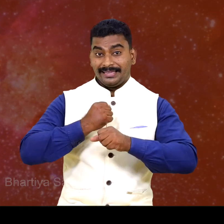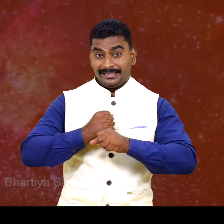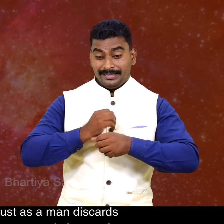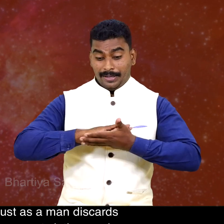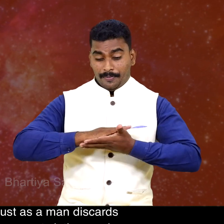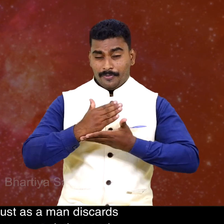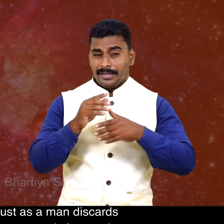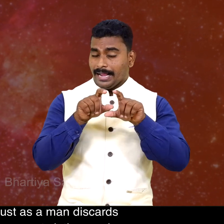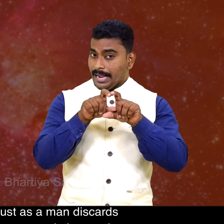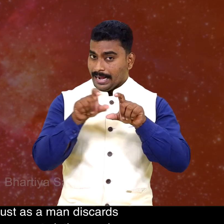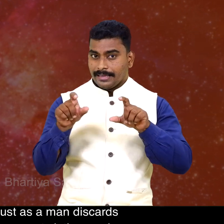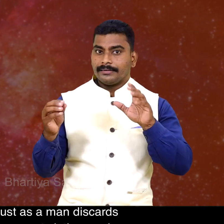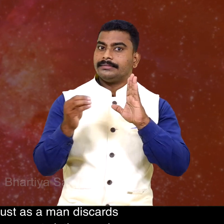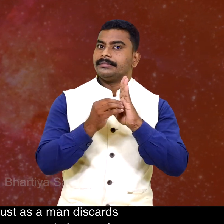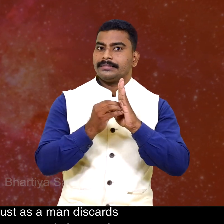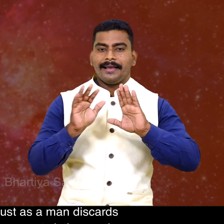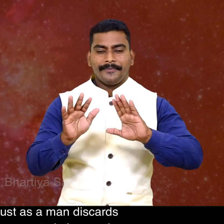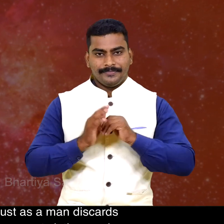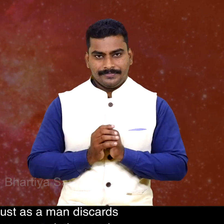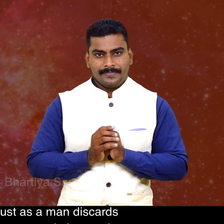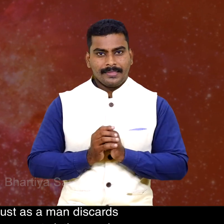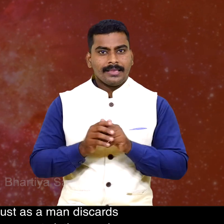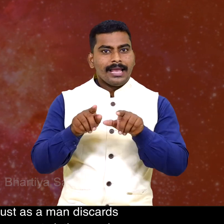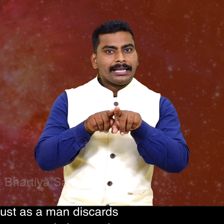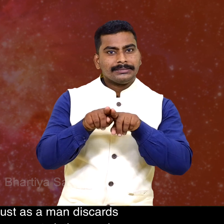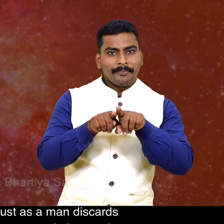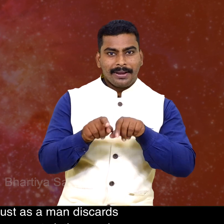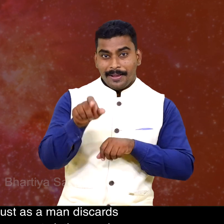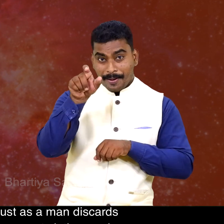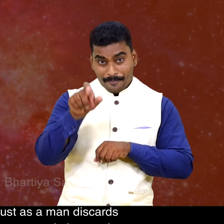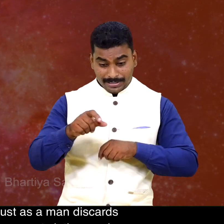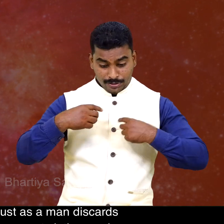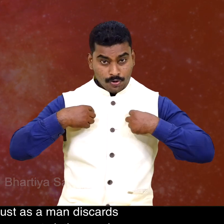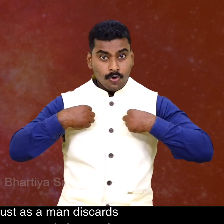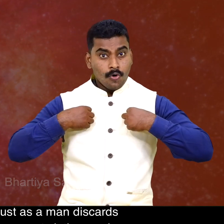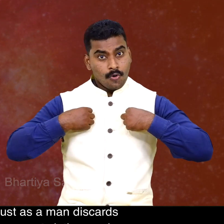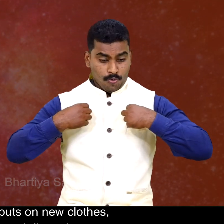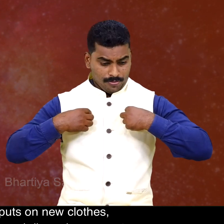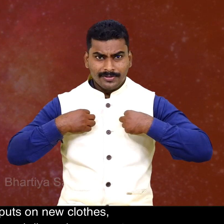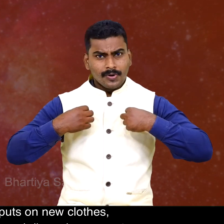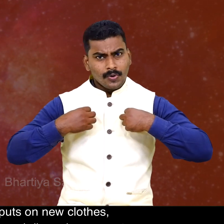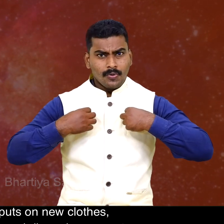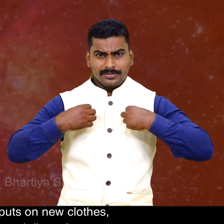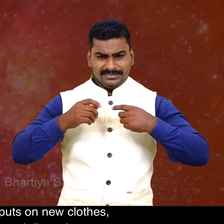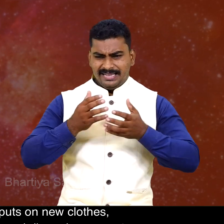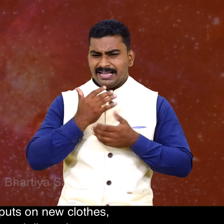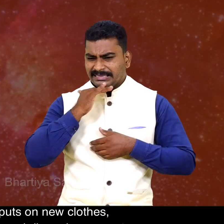Just as a man discards worn out clothes and puts on new clothes,